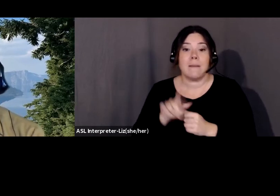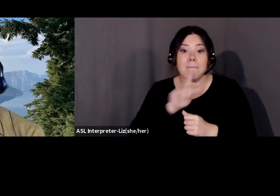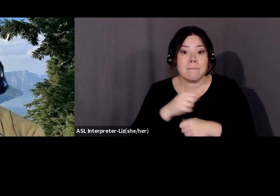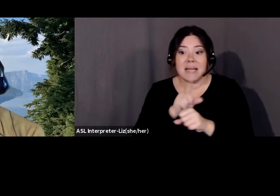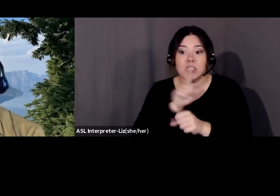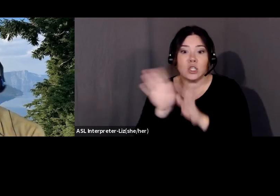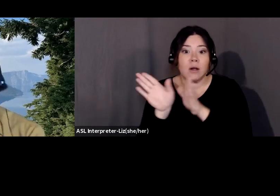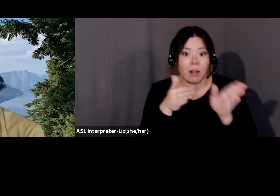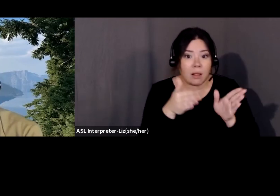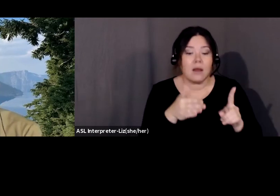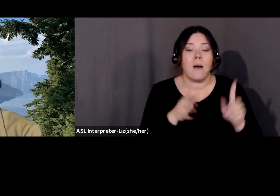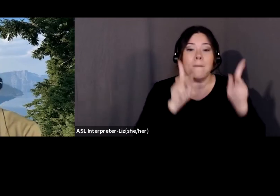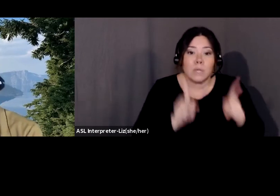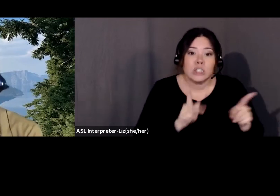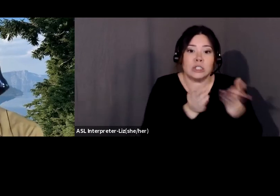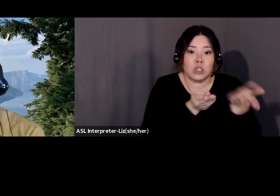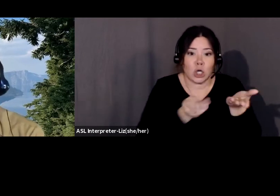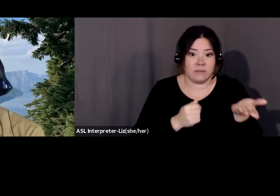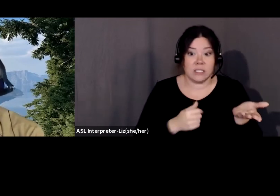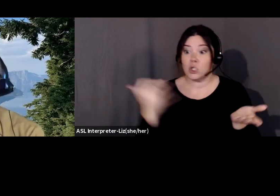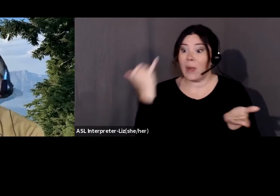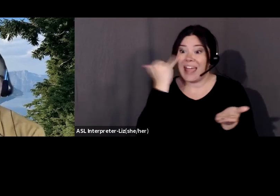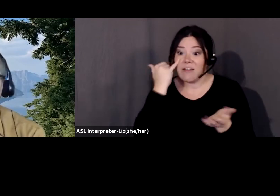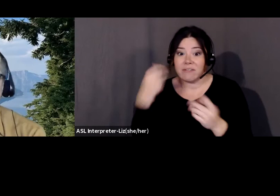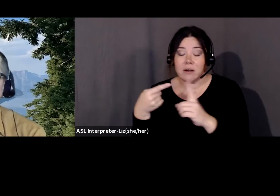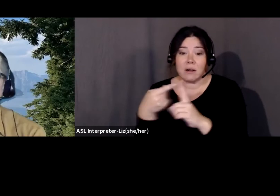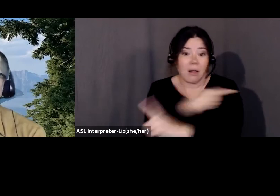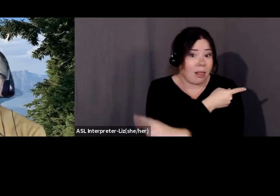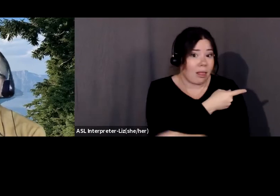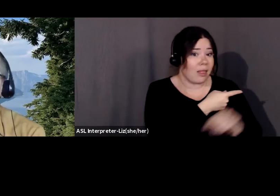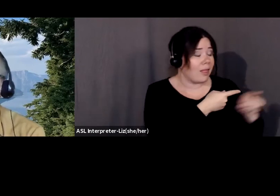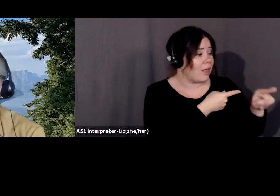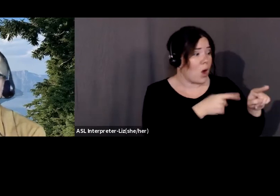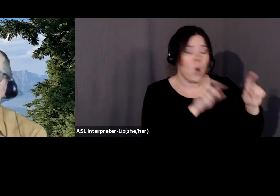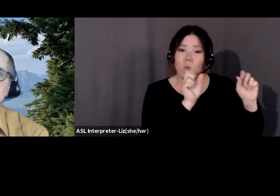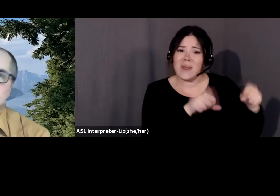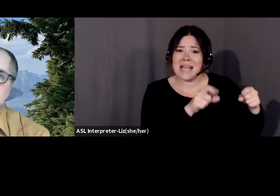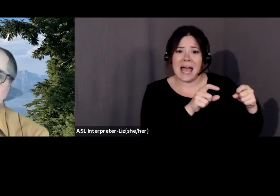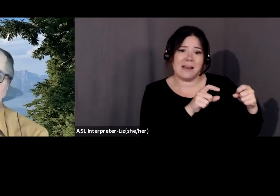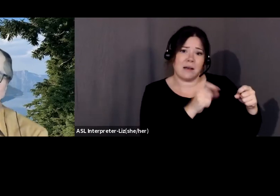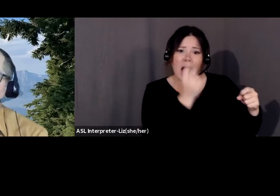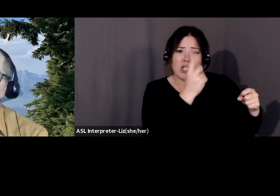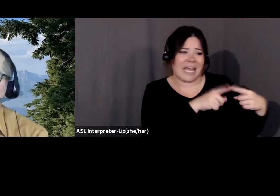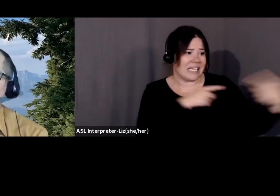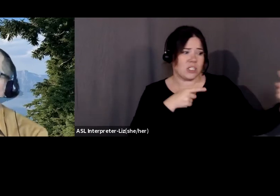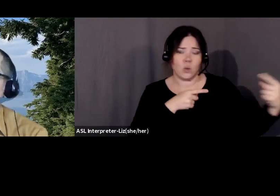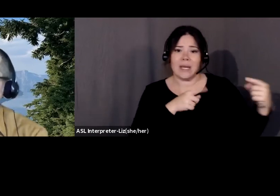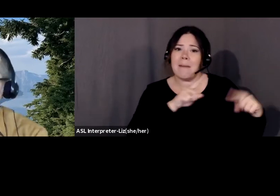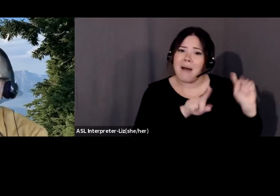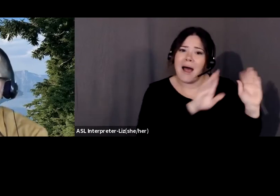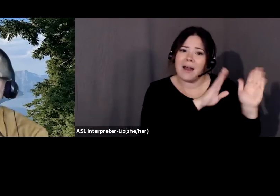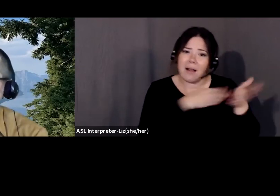served. So when you get off track, you say, okay, we can agree to disagree on this, but let's focus on what's best for